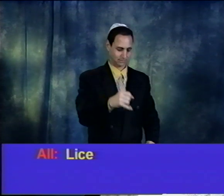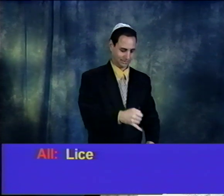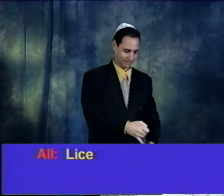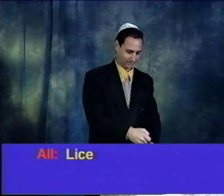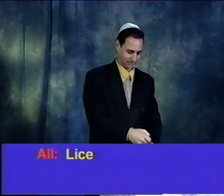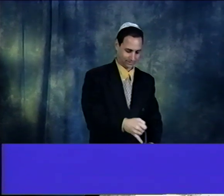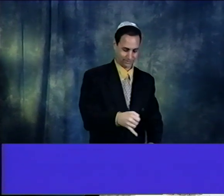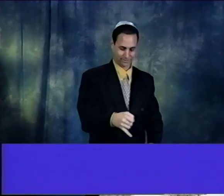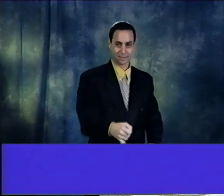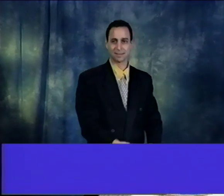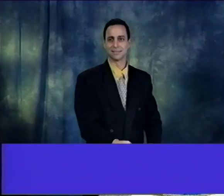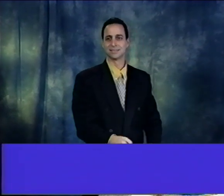Lice.